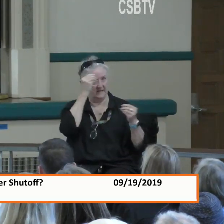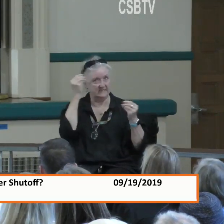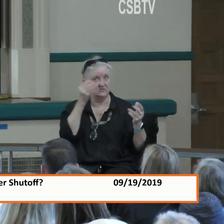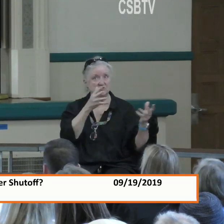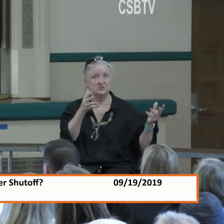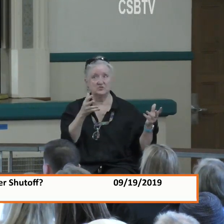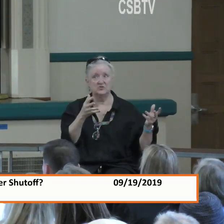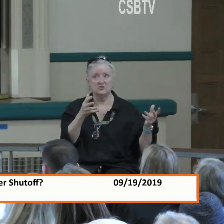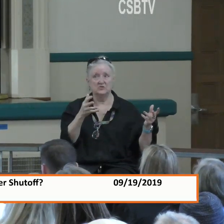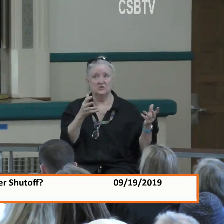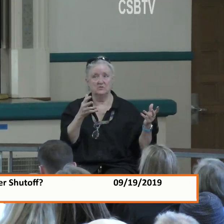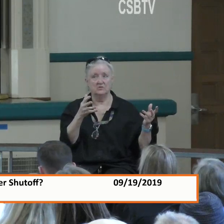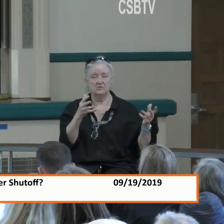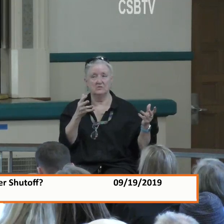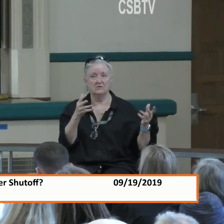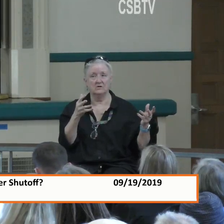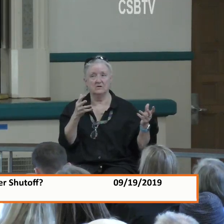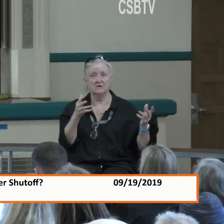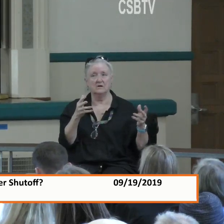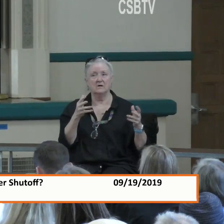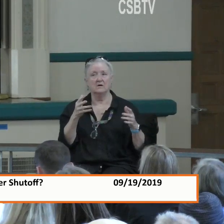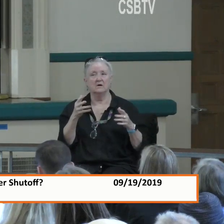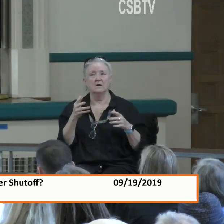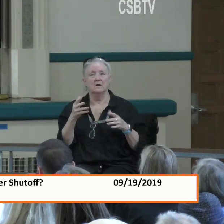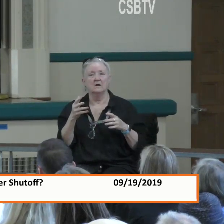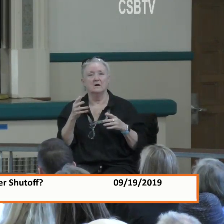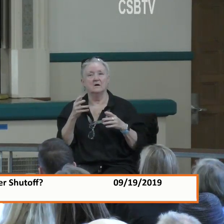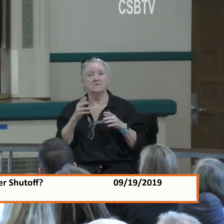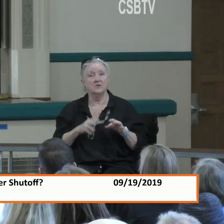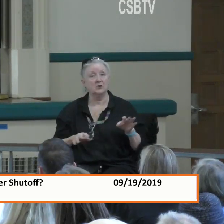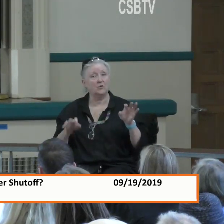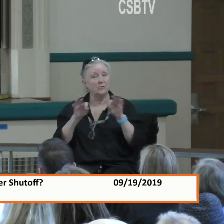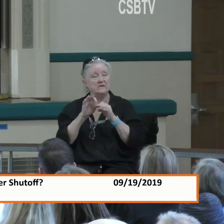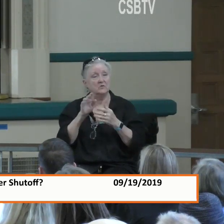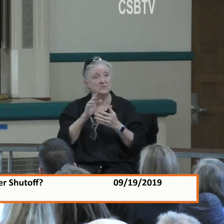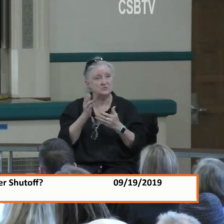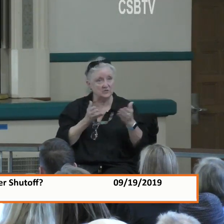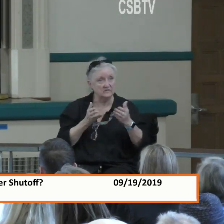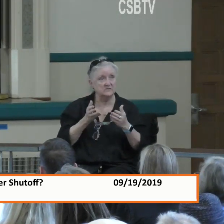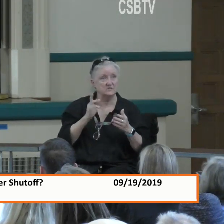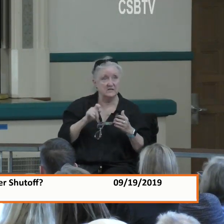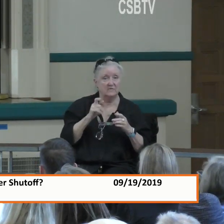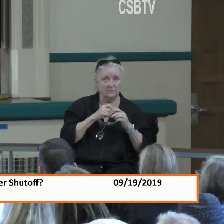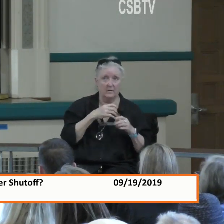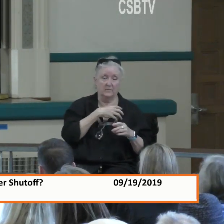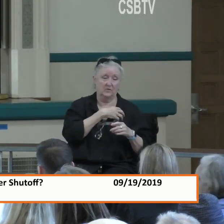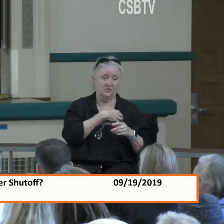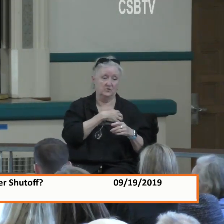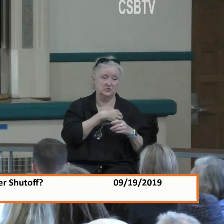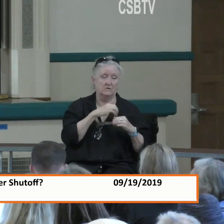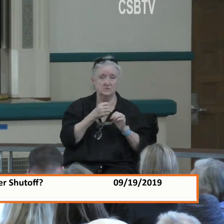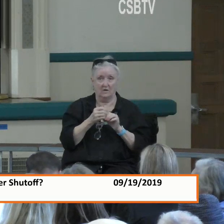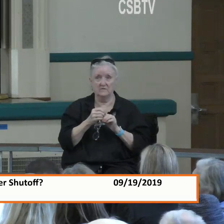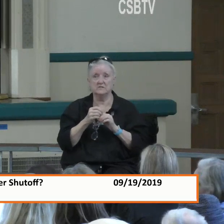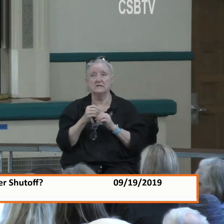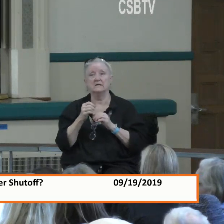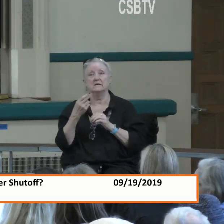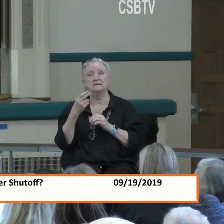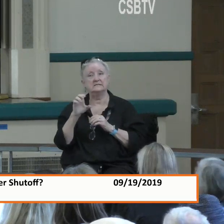there is that when it comes to the critical services that you need from the Sheriff's Office, from the Highway